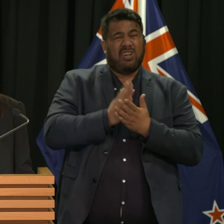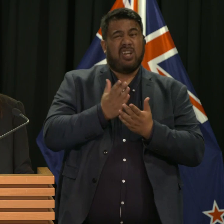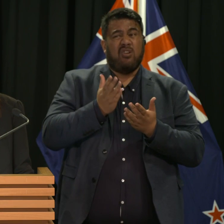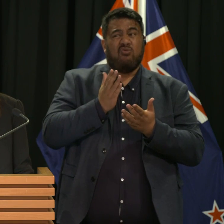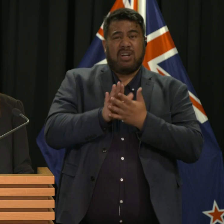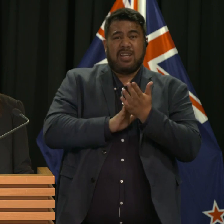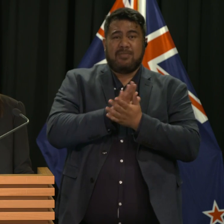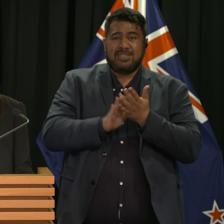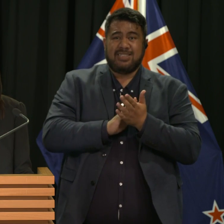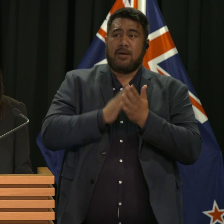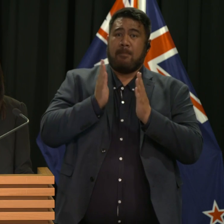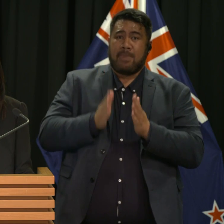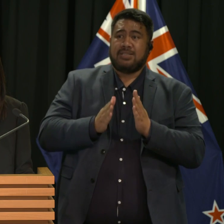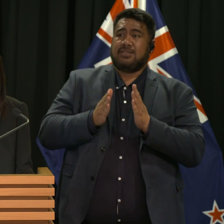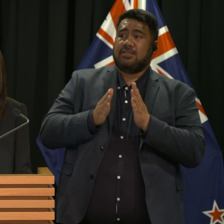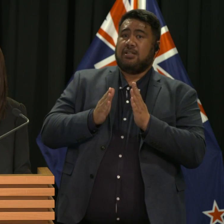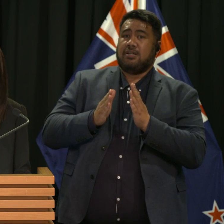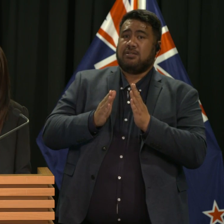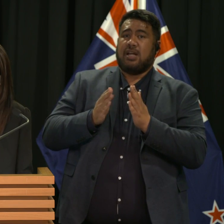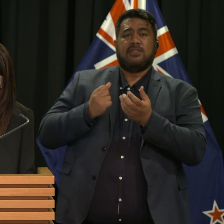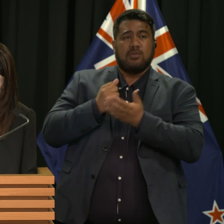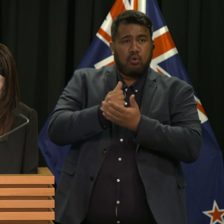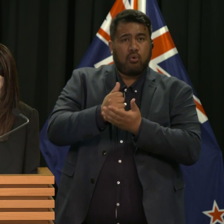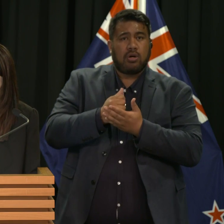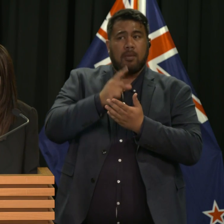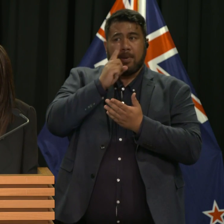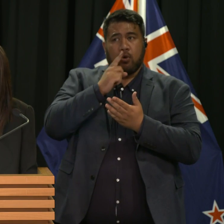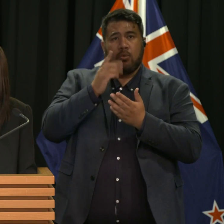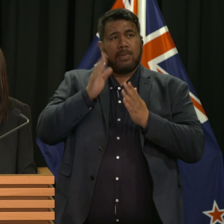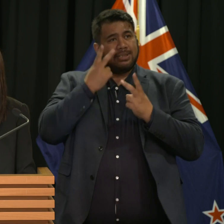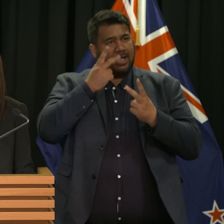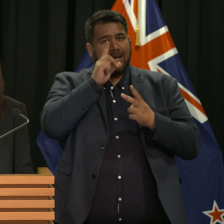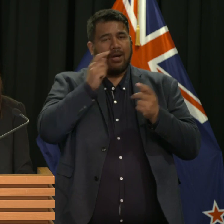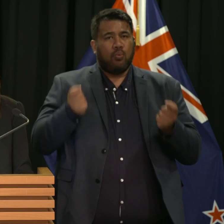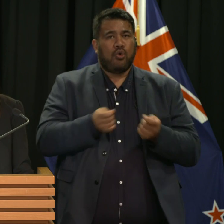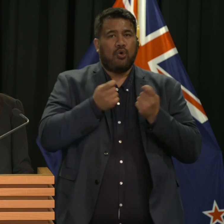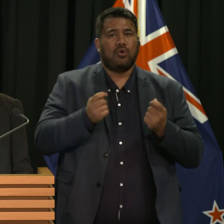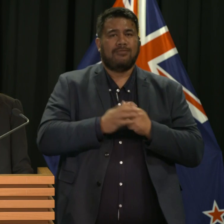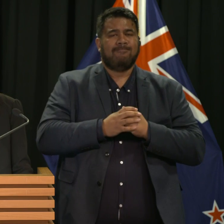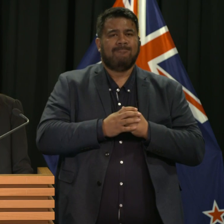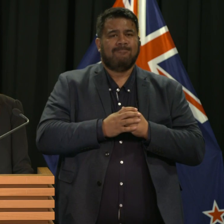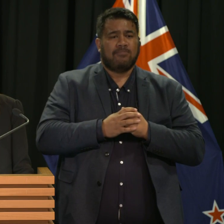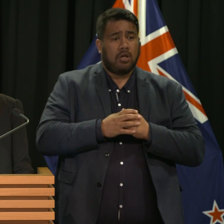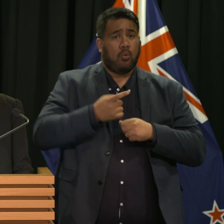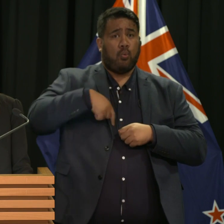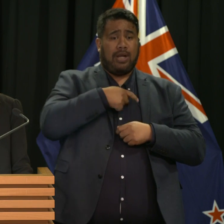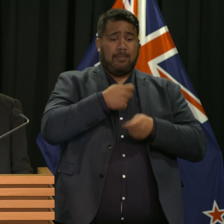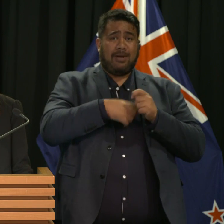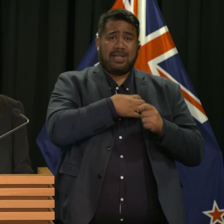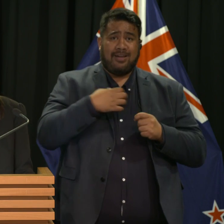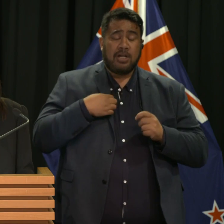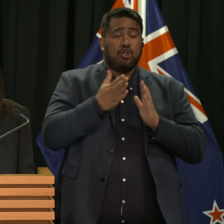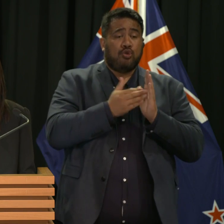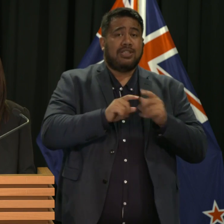practice, not just in theory. We have some big challenges ahead as a nation, and we were elected to tackle them. That is what